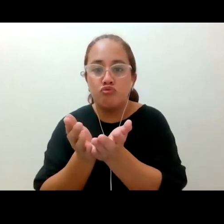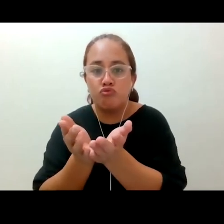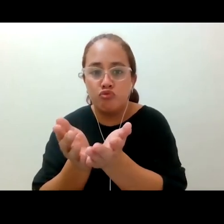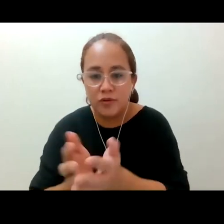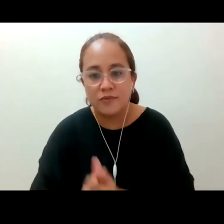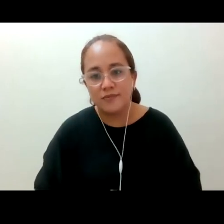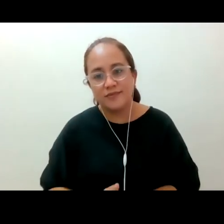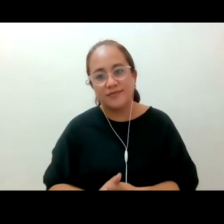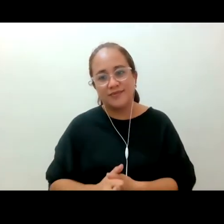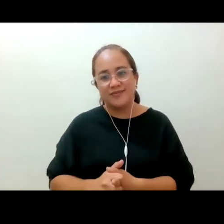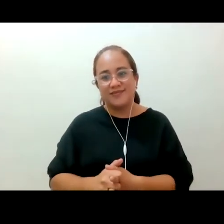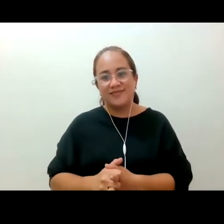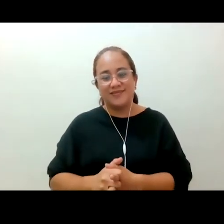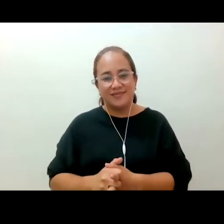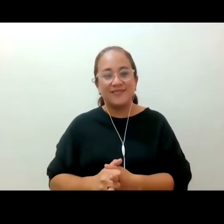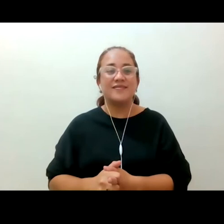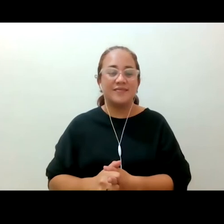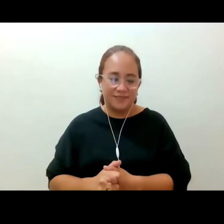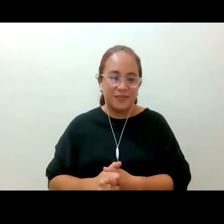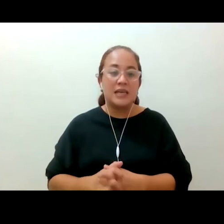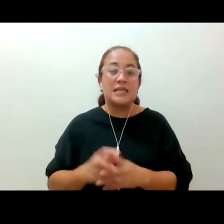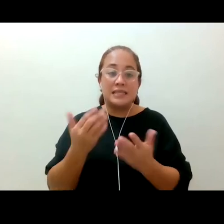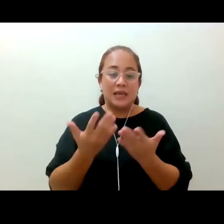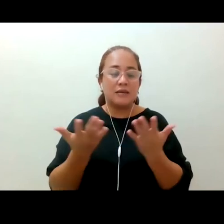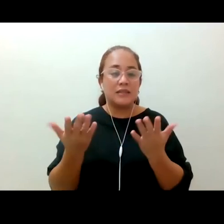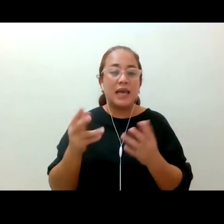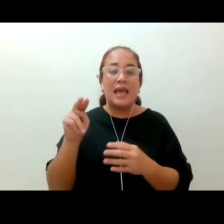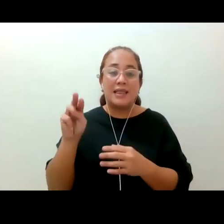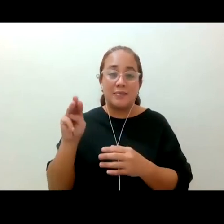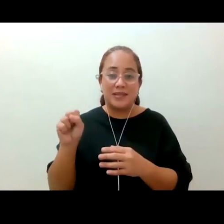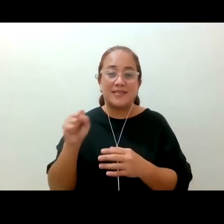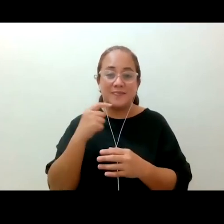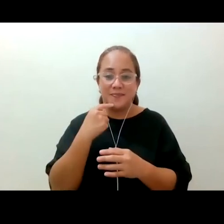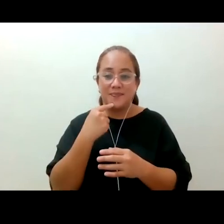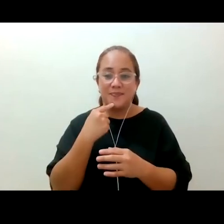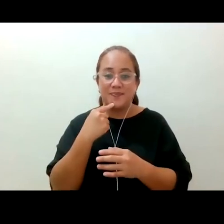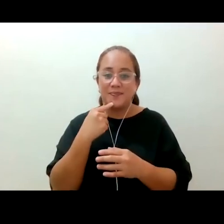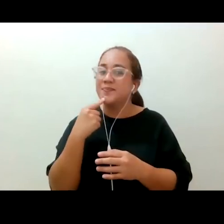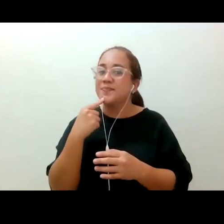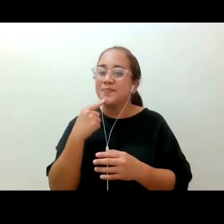Okay, so that's a basically non-manual